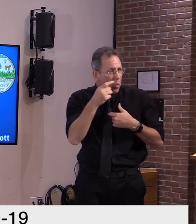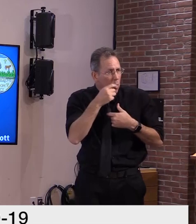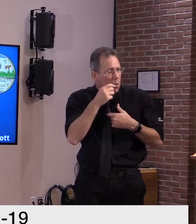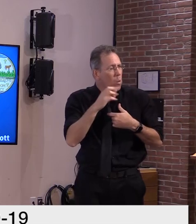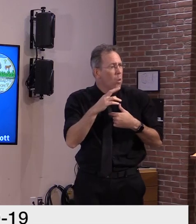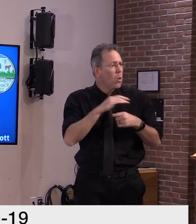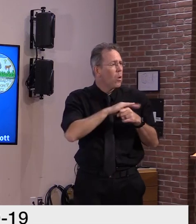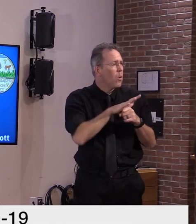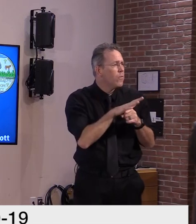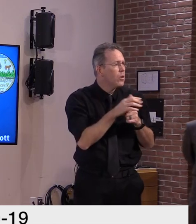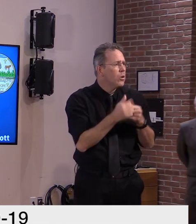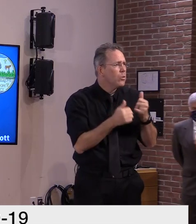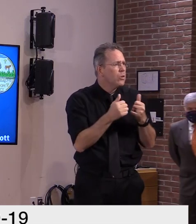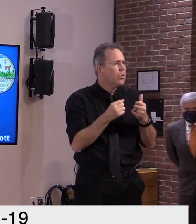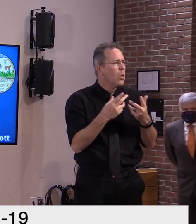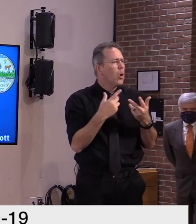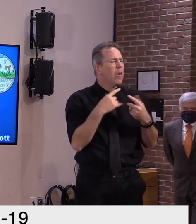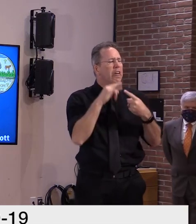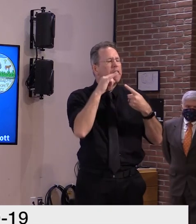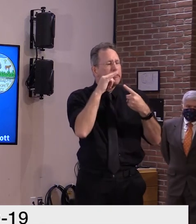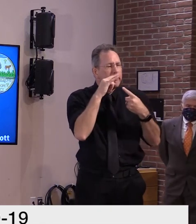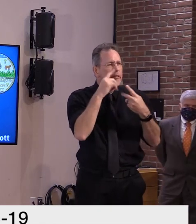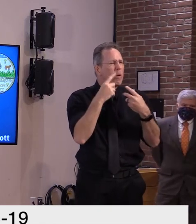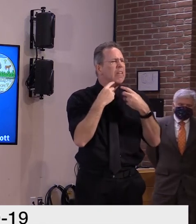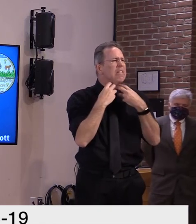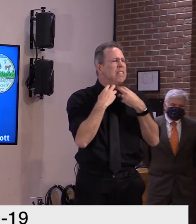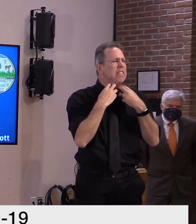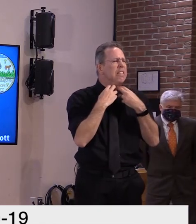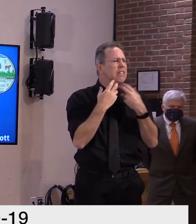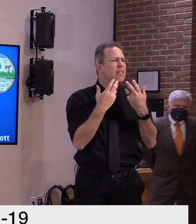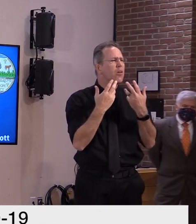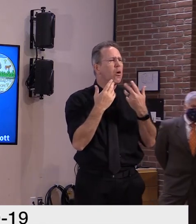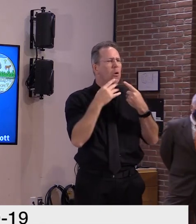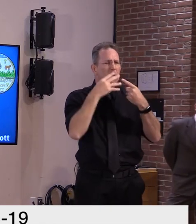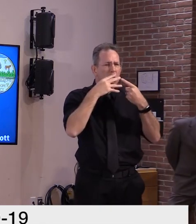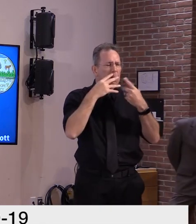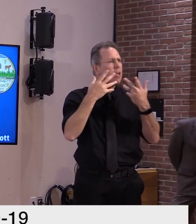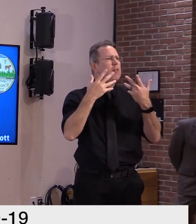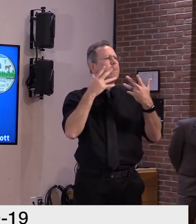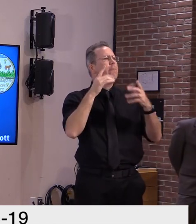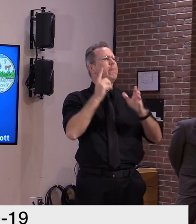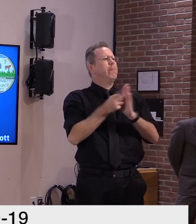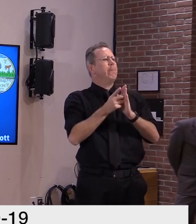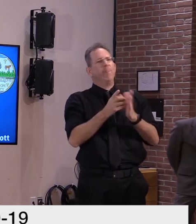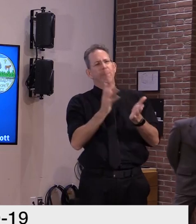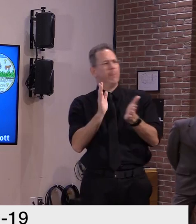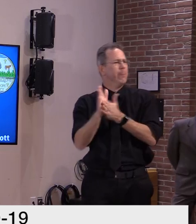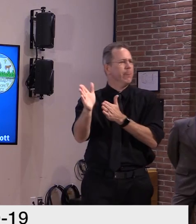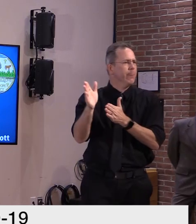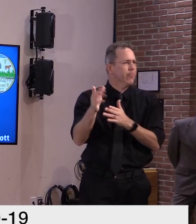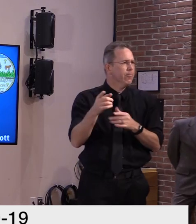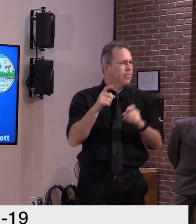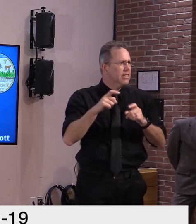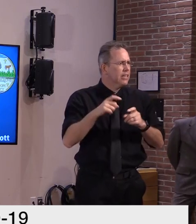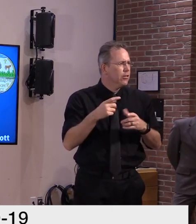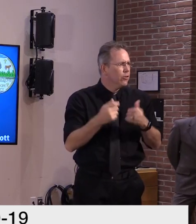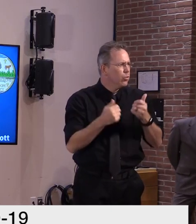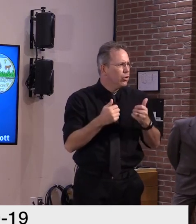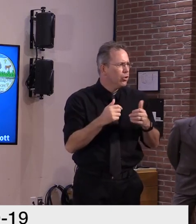symptom enough to do that, or are there parameters that people should still follow?